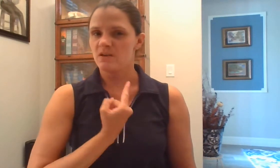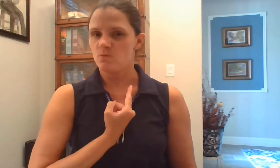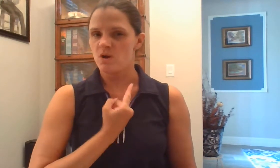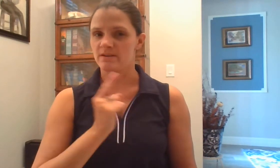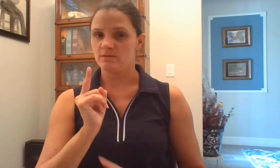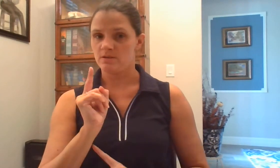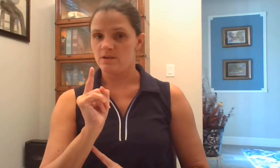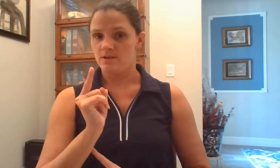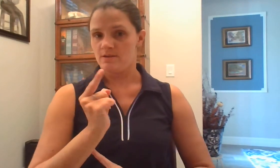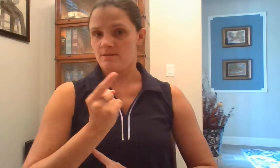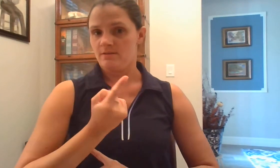one